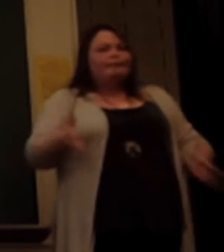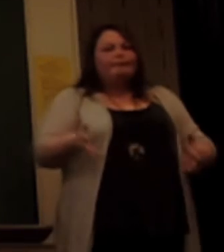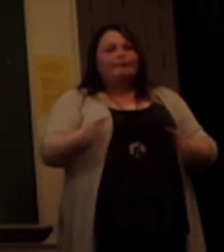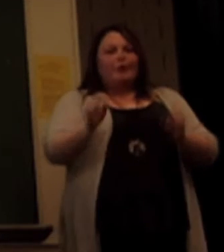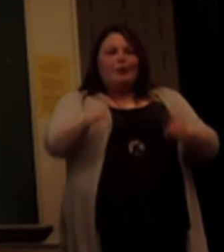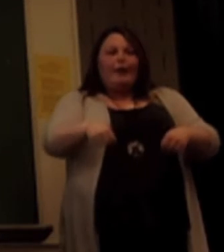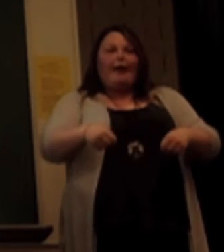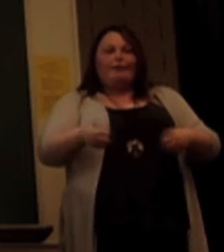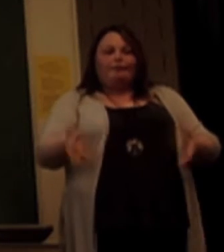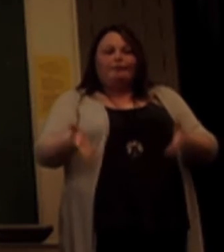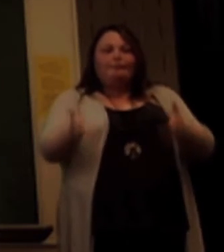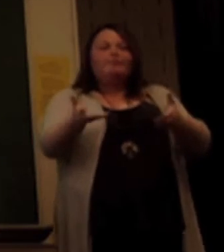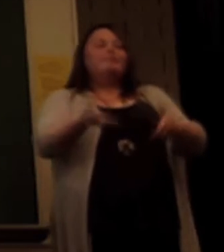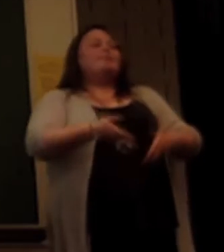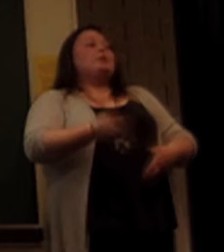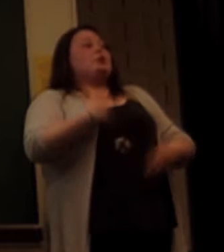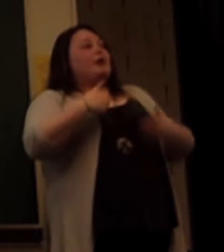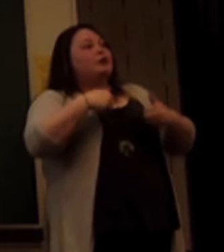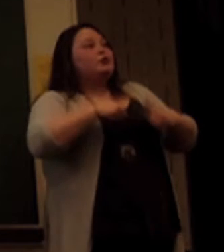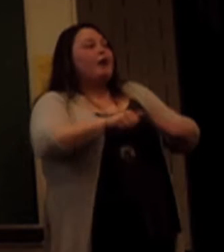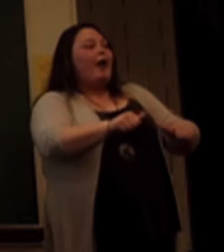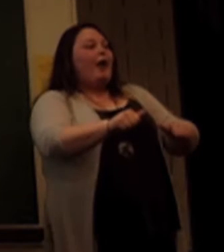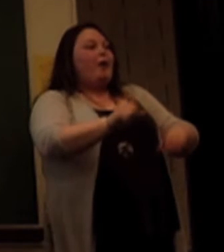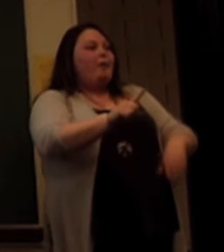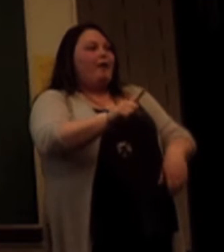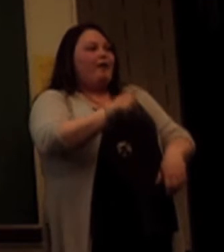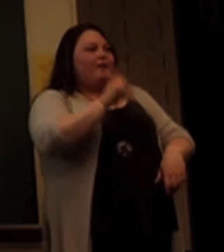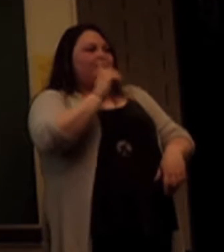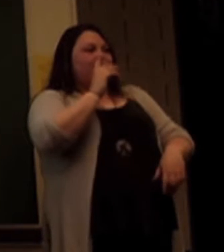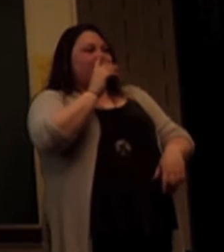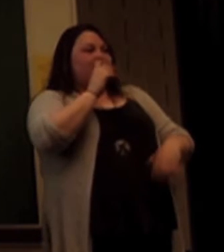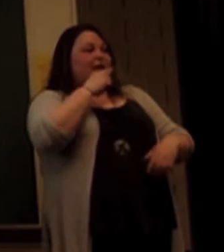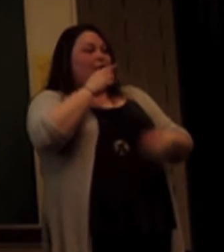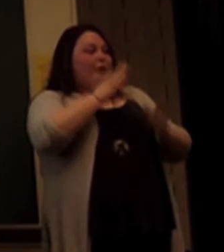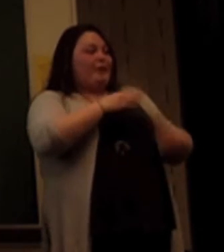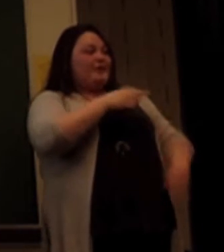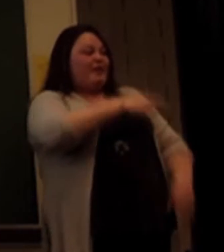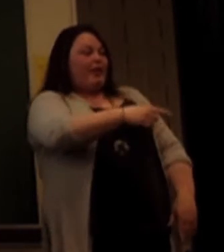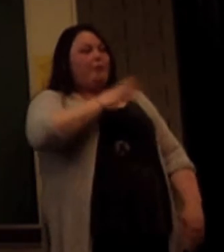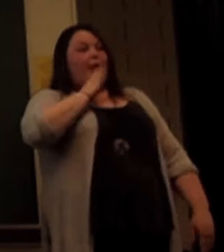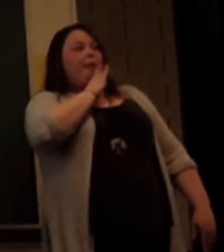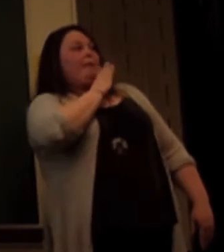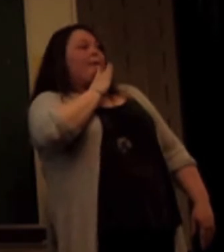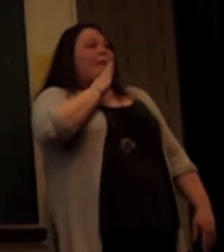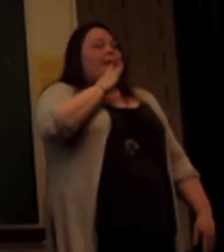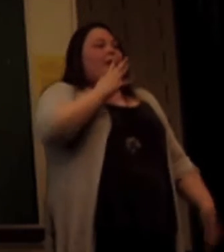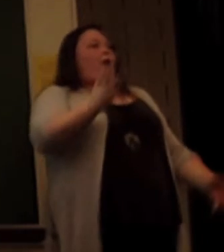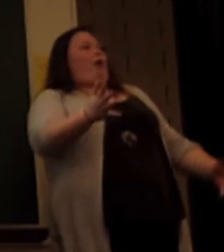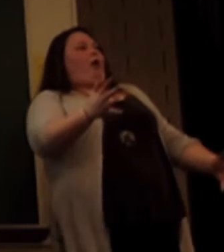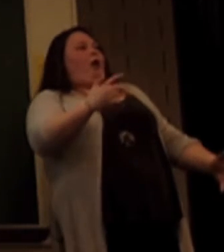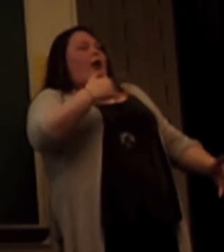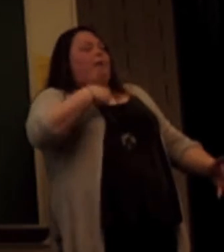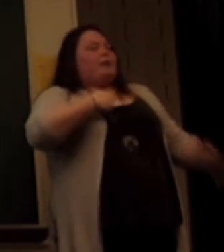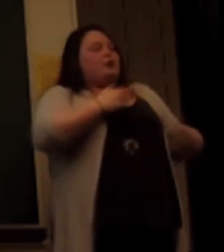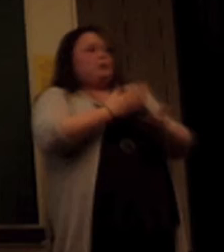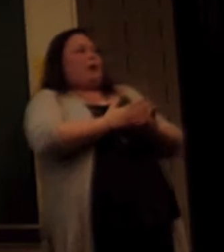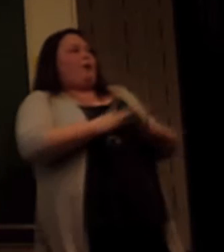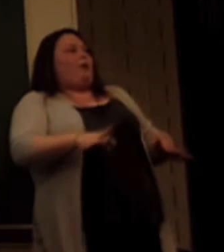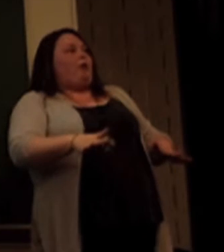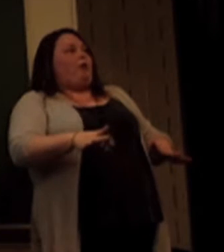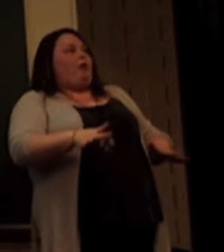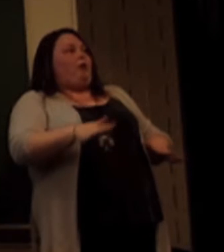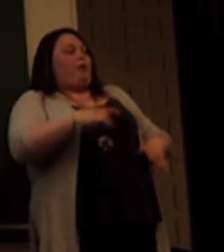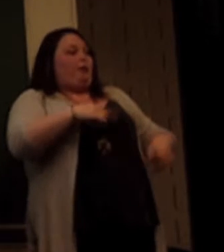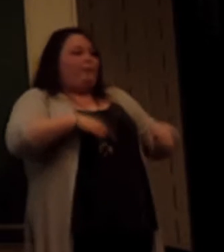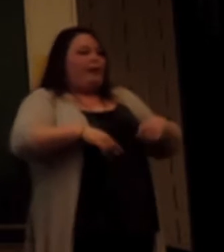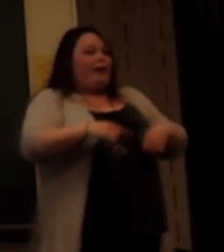talking. I'm a fast talker, but they were talking faster than I was. And I got to a point where I just stopped, and I looked at both Barbara and the person, and they